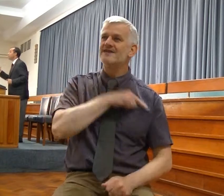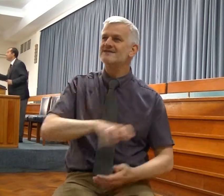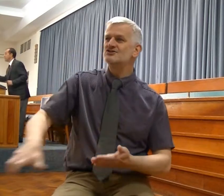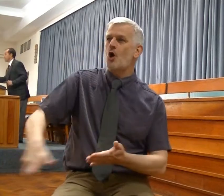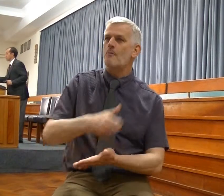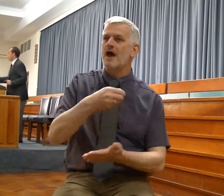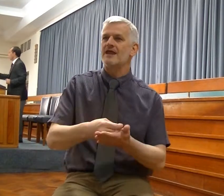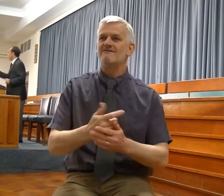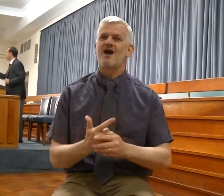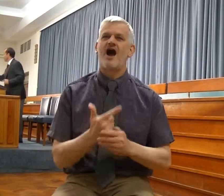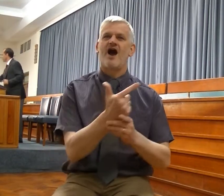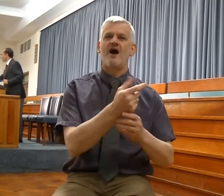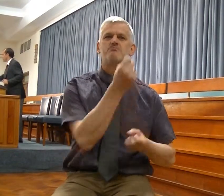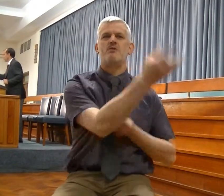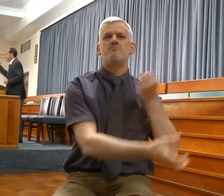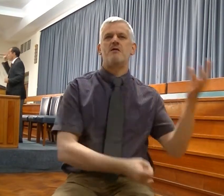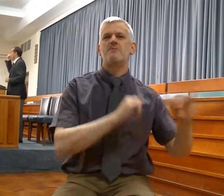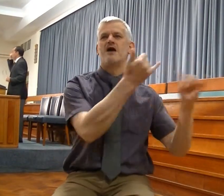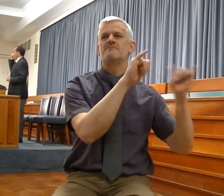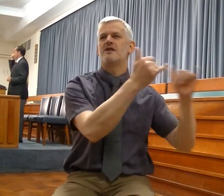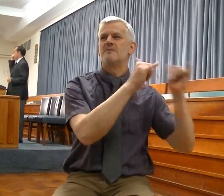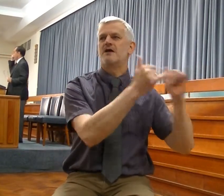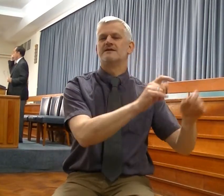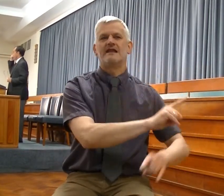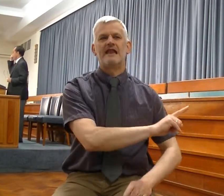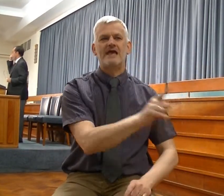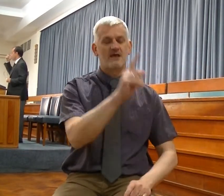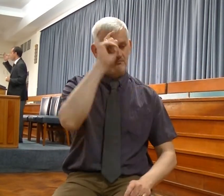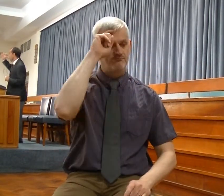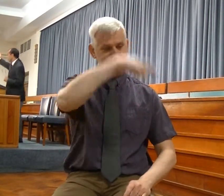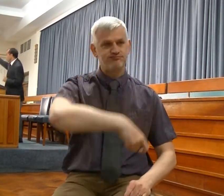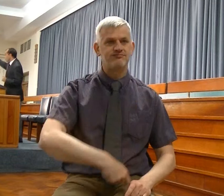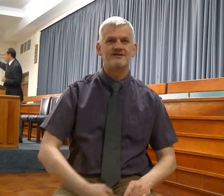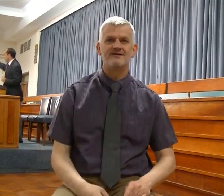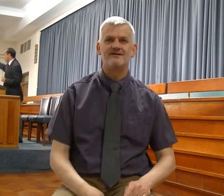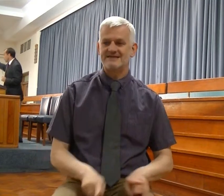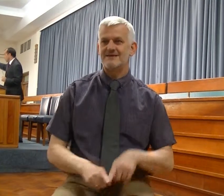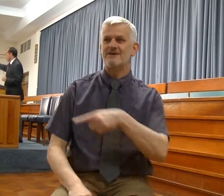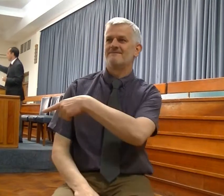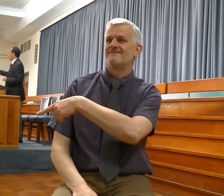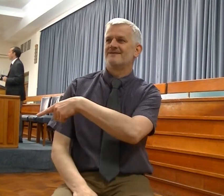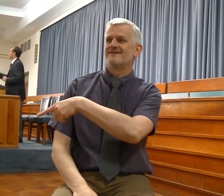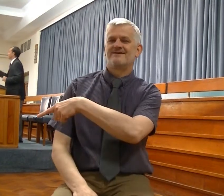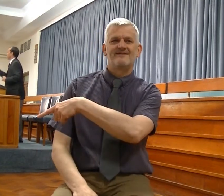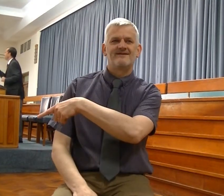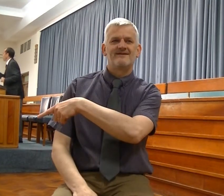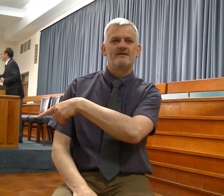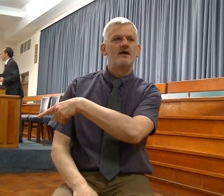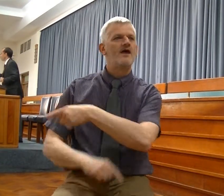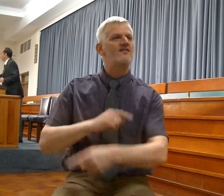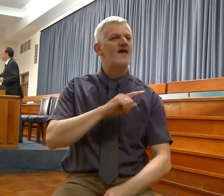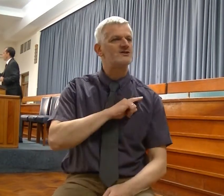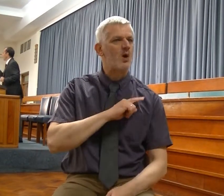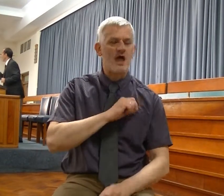which means unbelief, atheism, is foolishness. Because not to believe in God, or